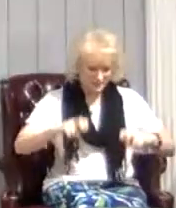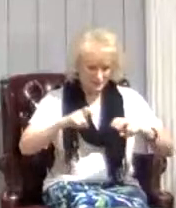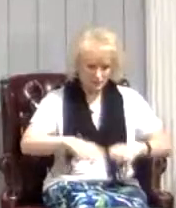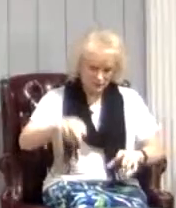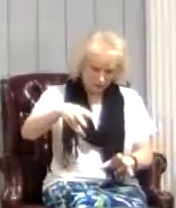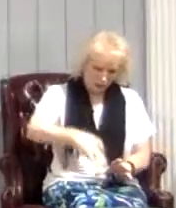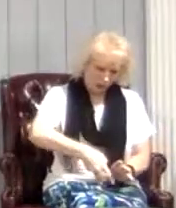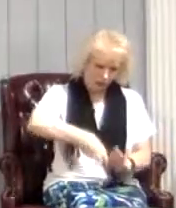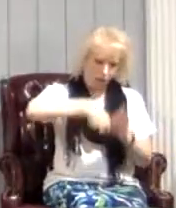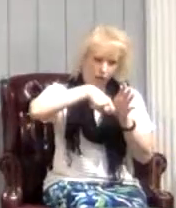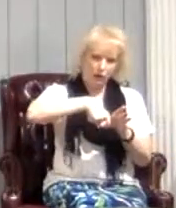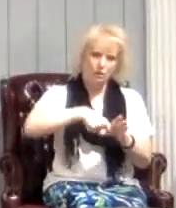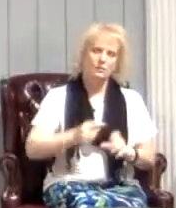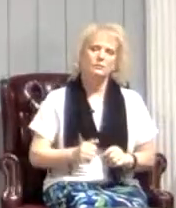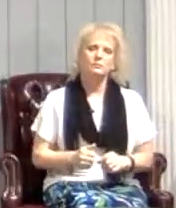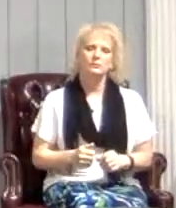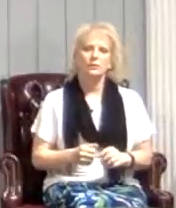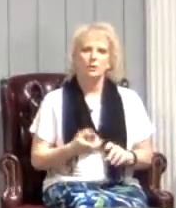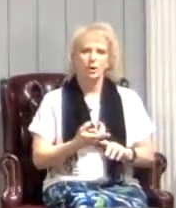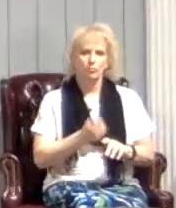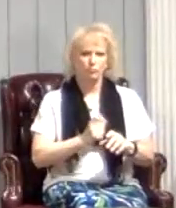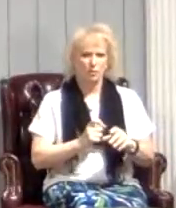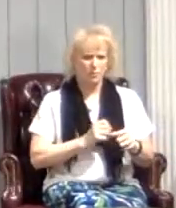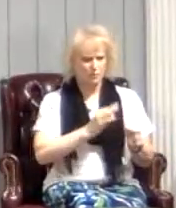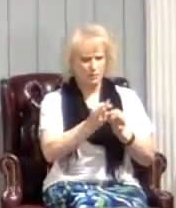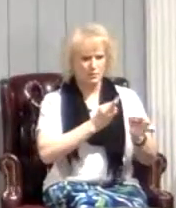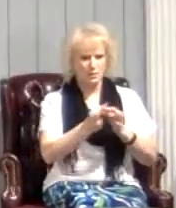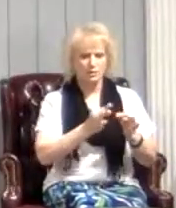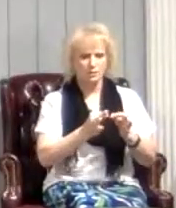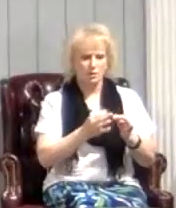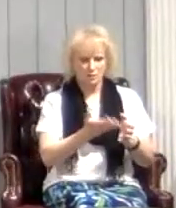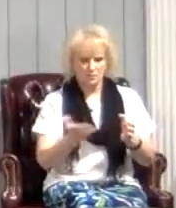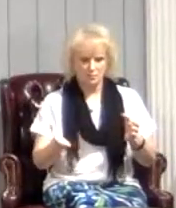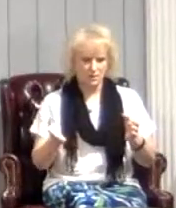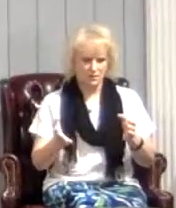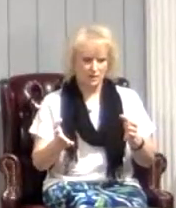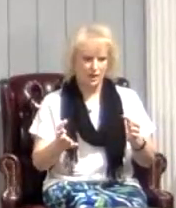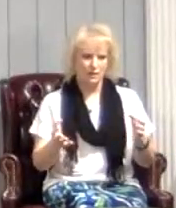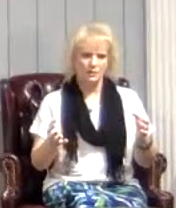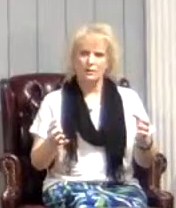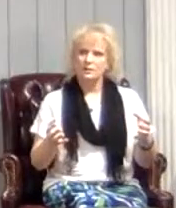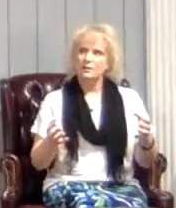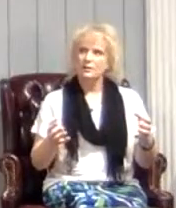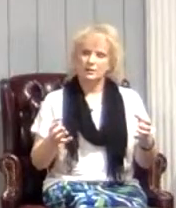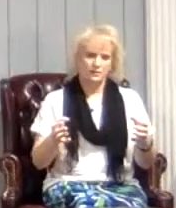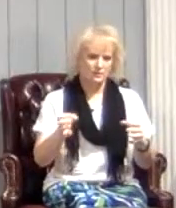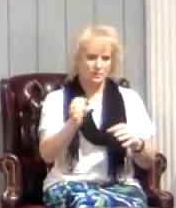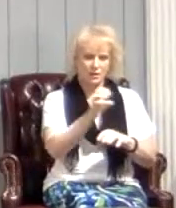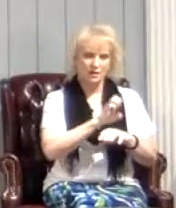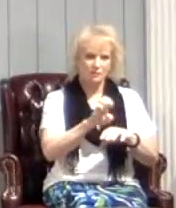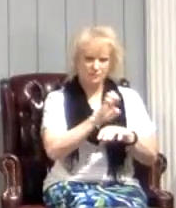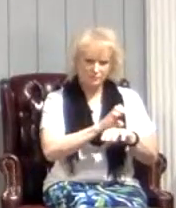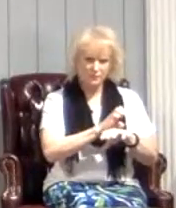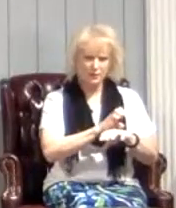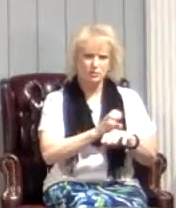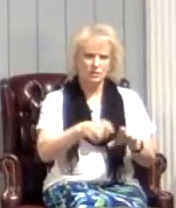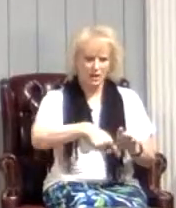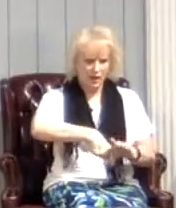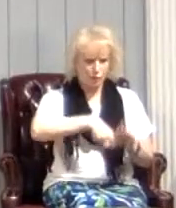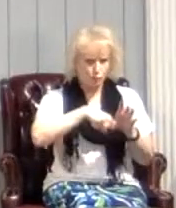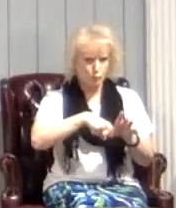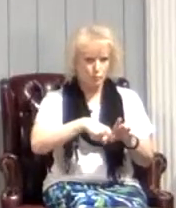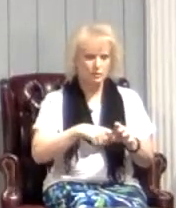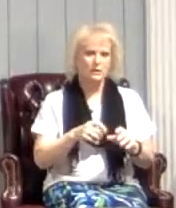And so from this definition of something that is fixed, stable, and that has roots, and from the